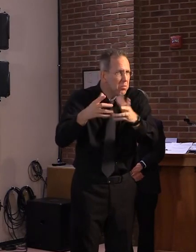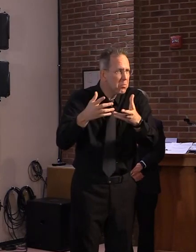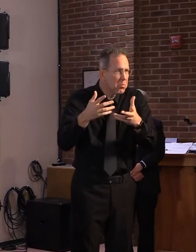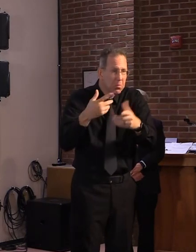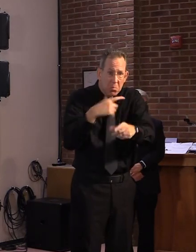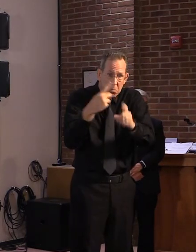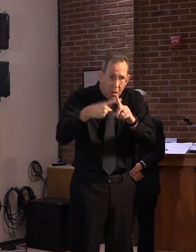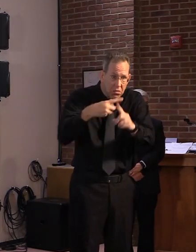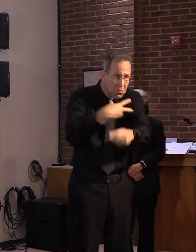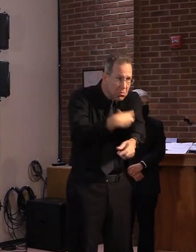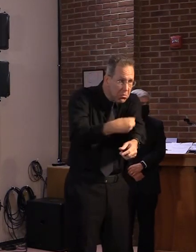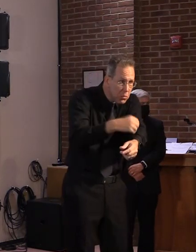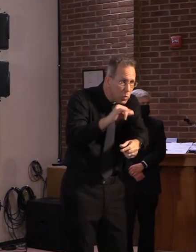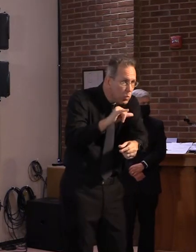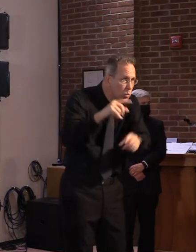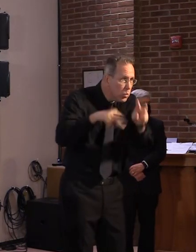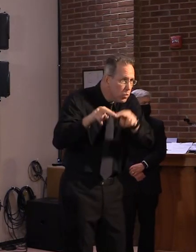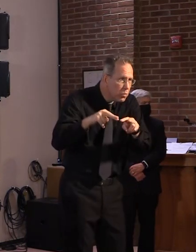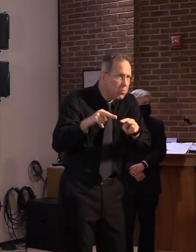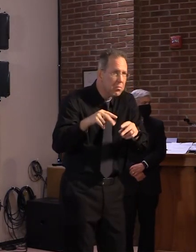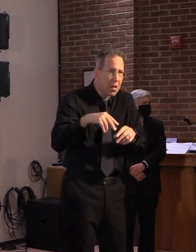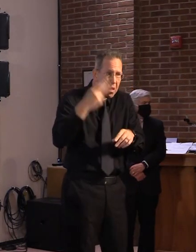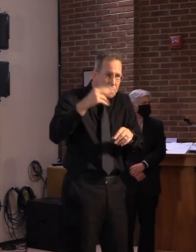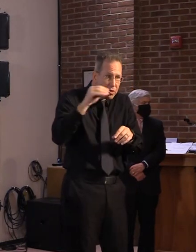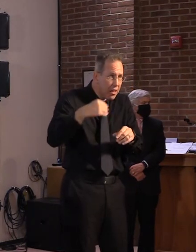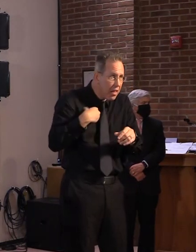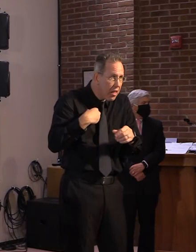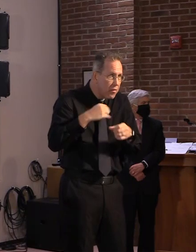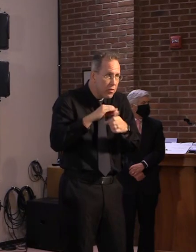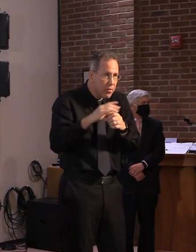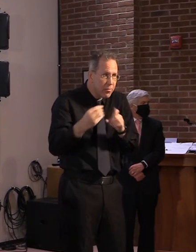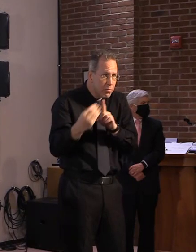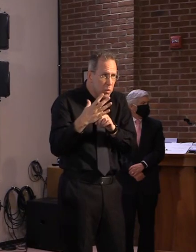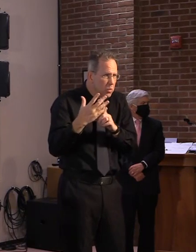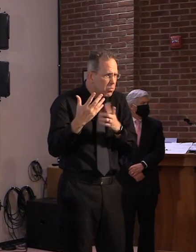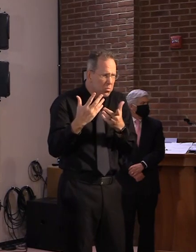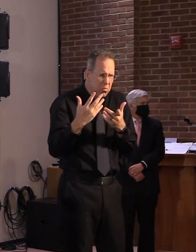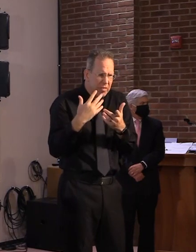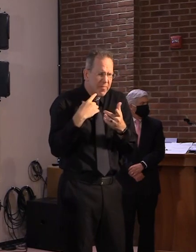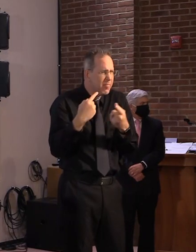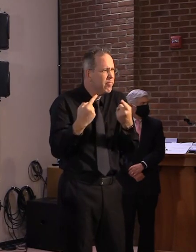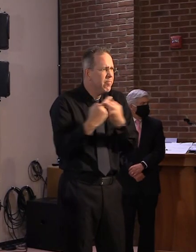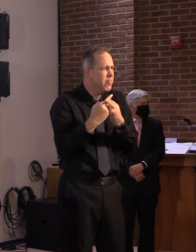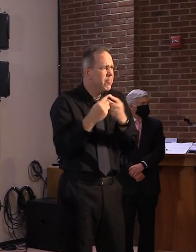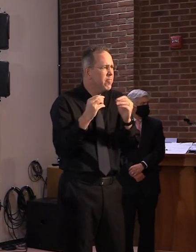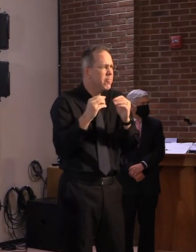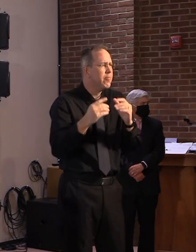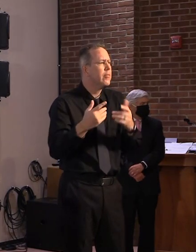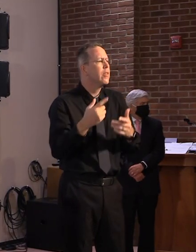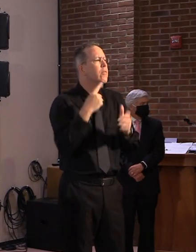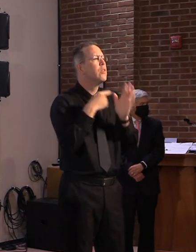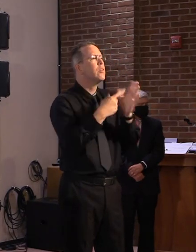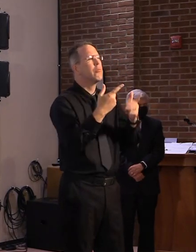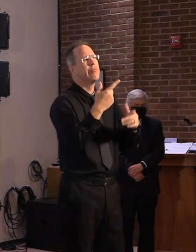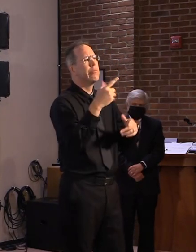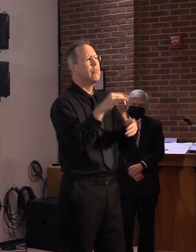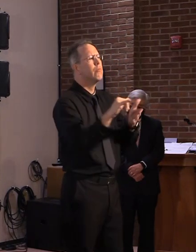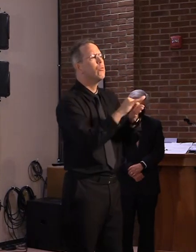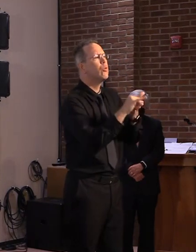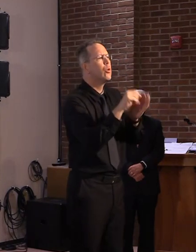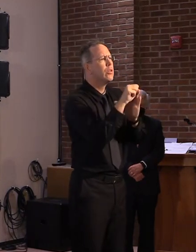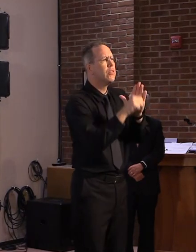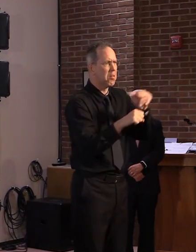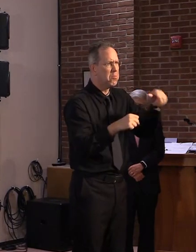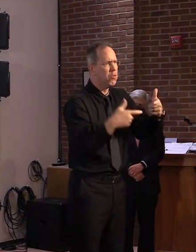lot of disease that was active over time, like New York City. So I realize you